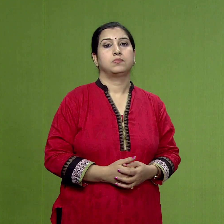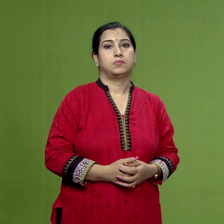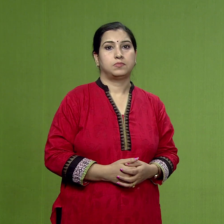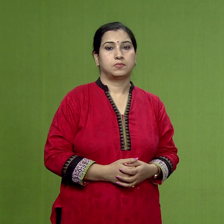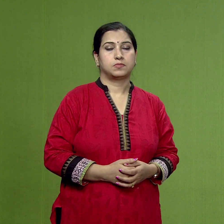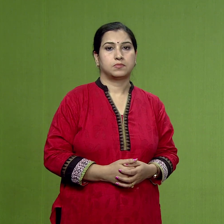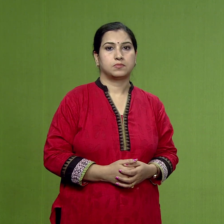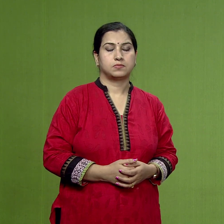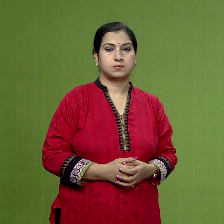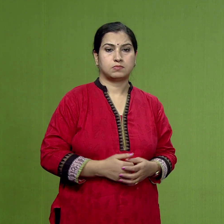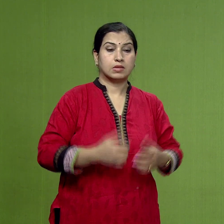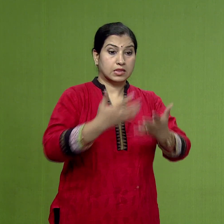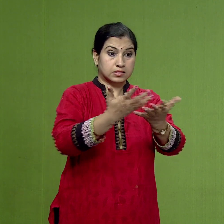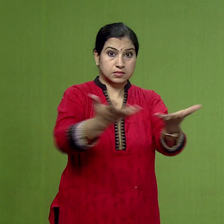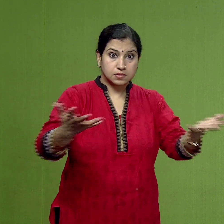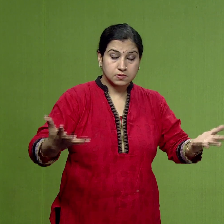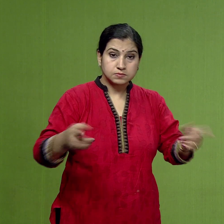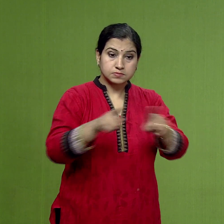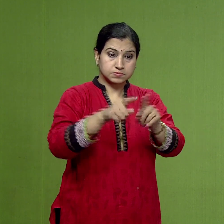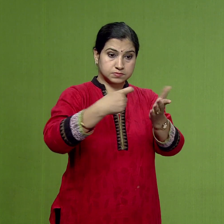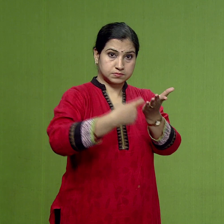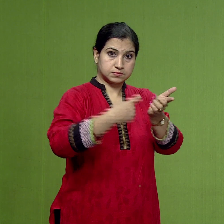A resource for the country?